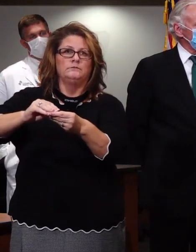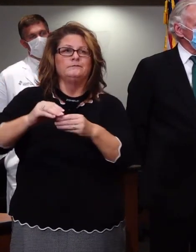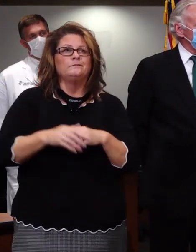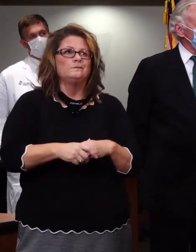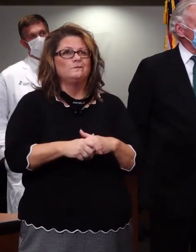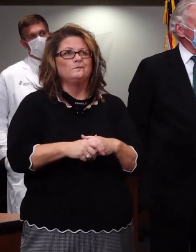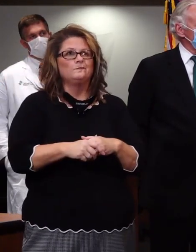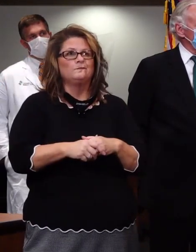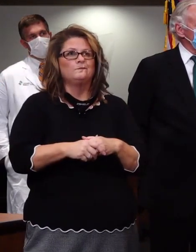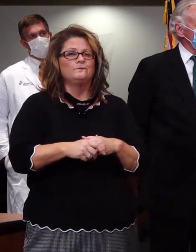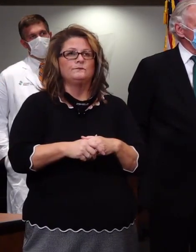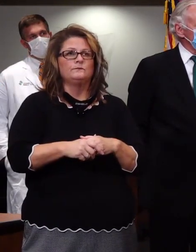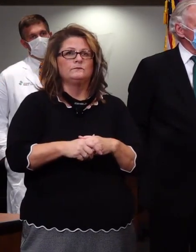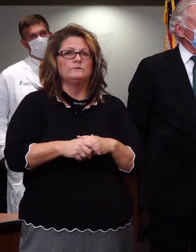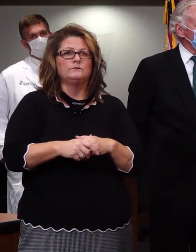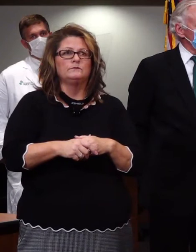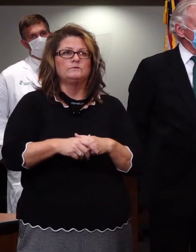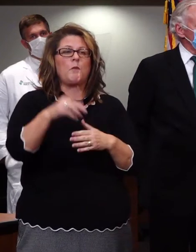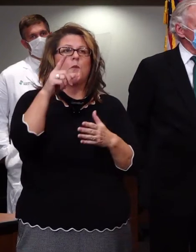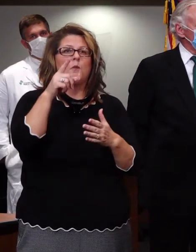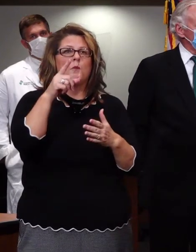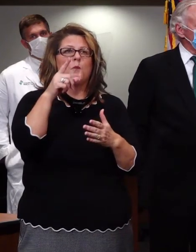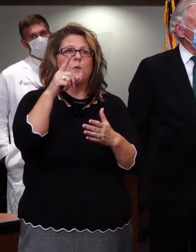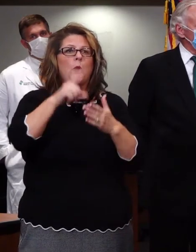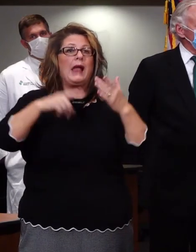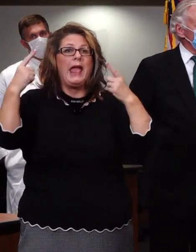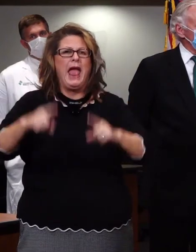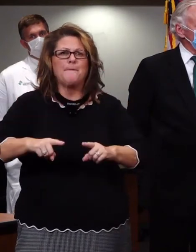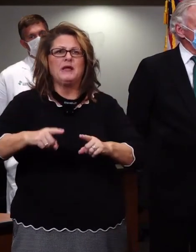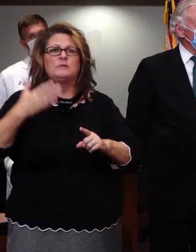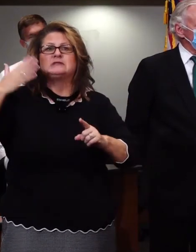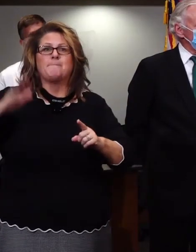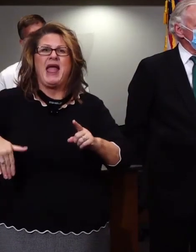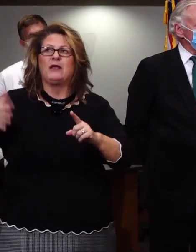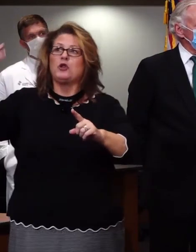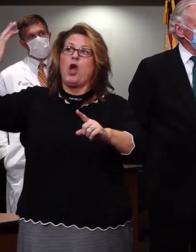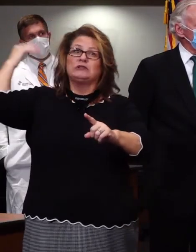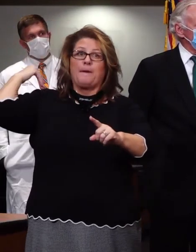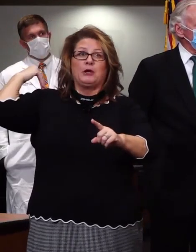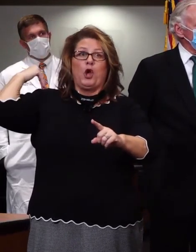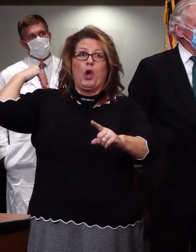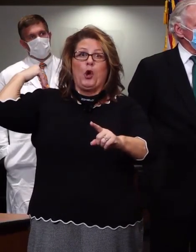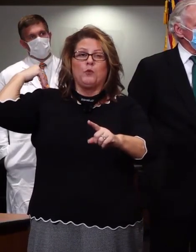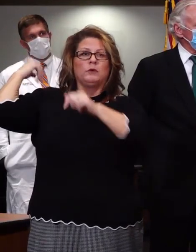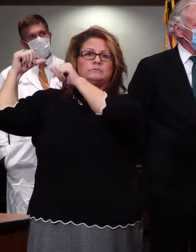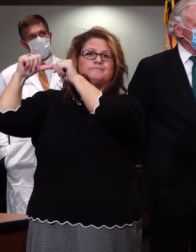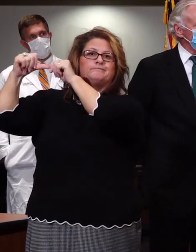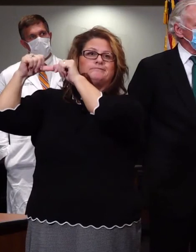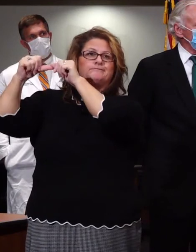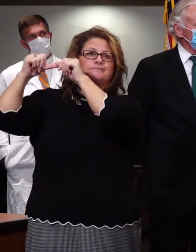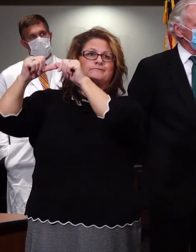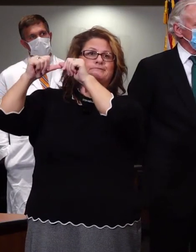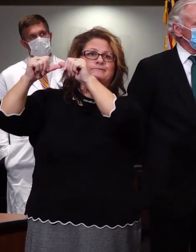of shameful practices that were put in place decades ago are actually the reason that there is research